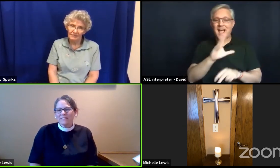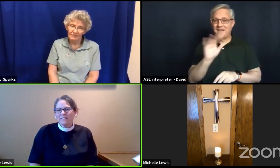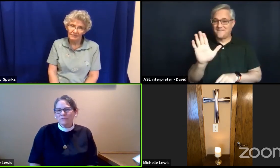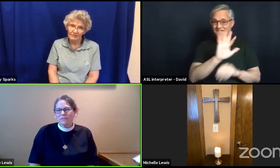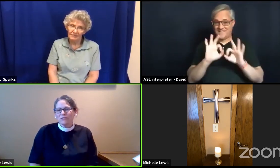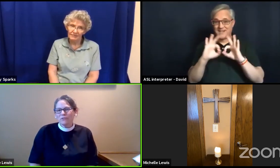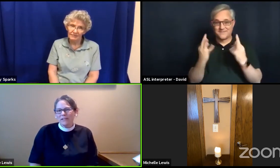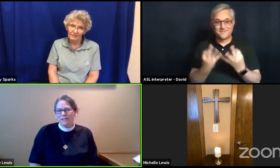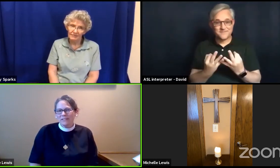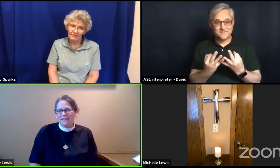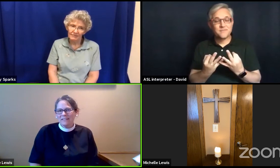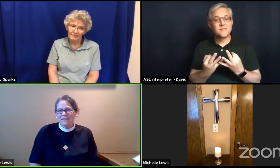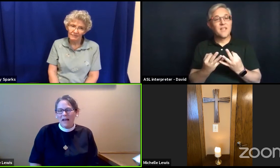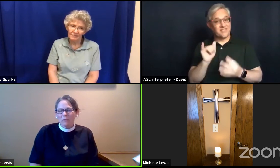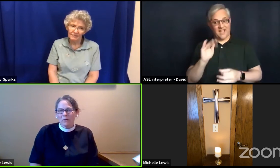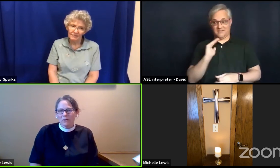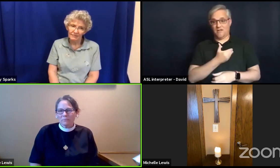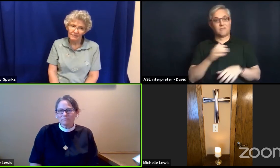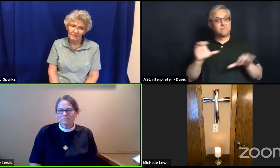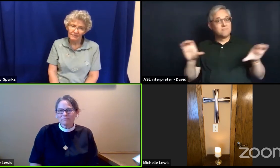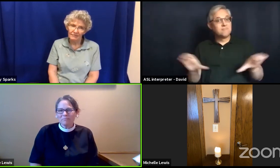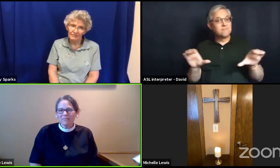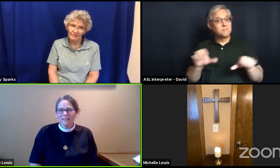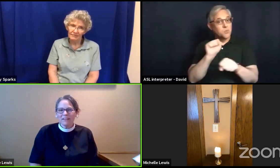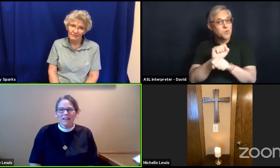we ask you to join in that work